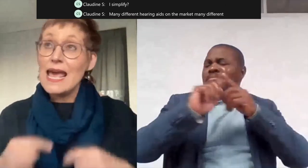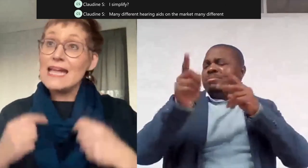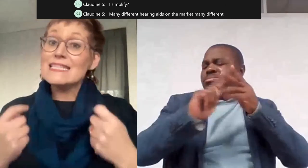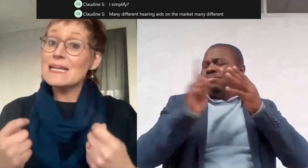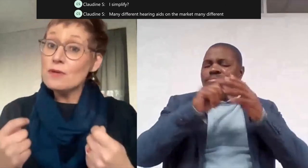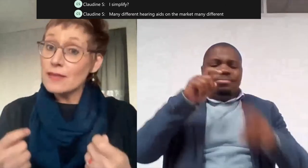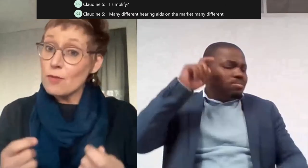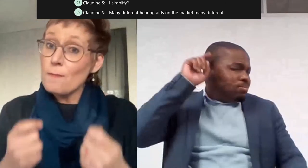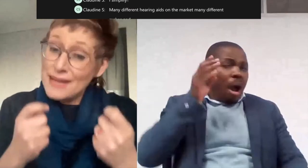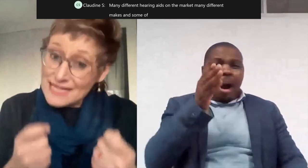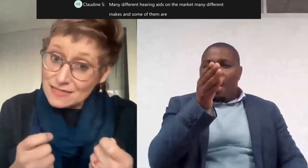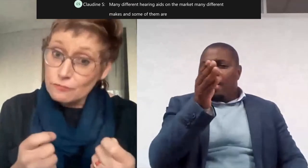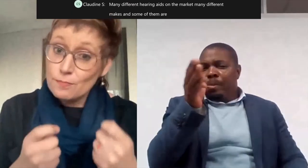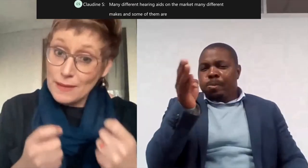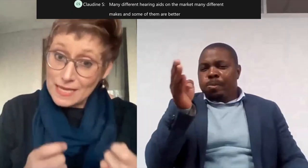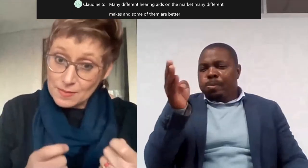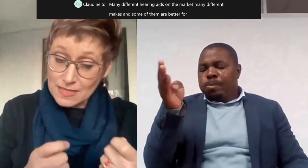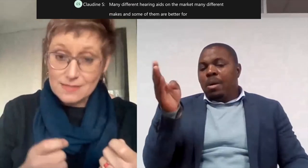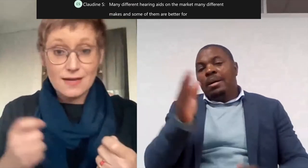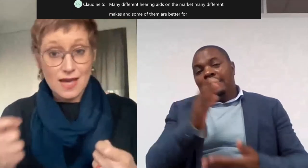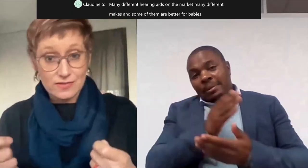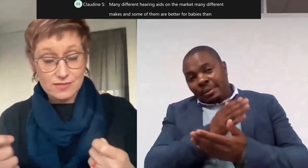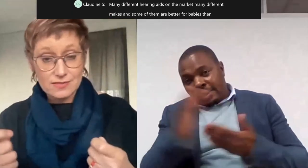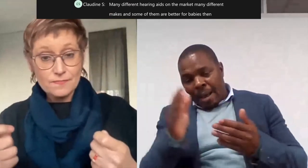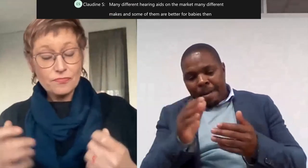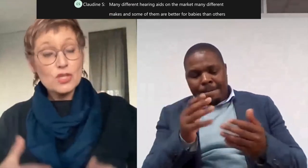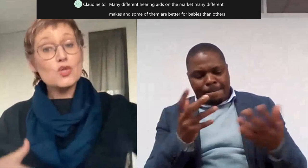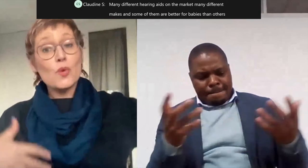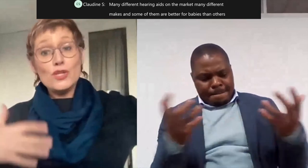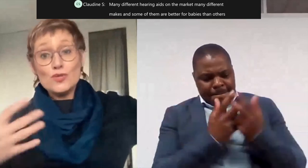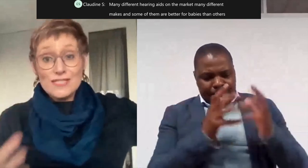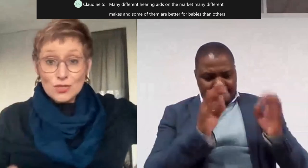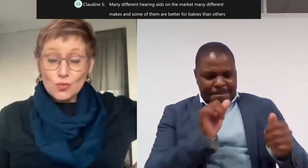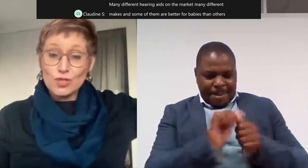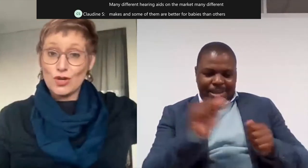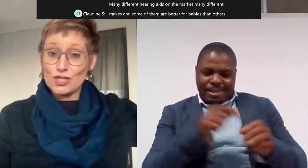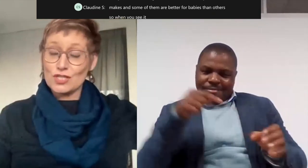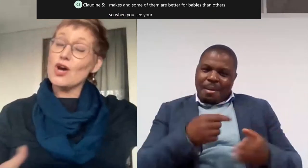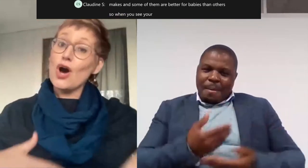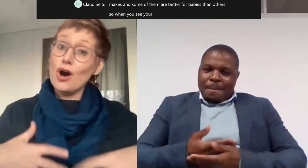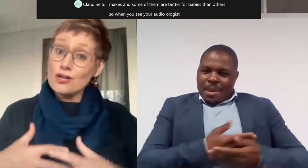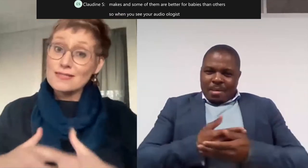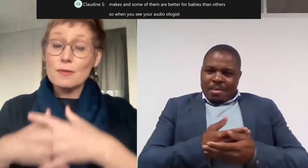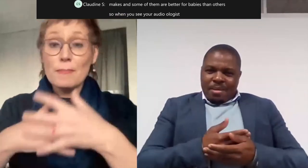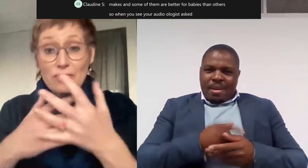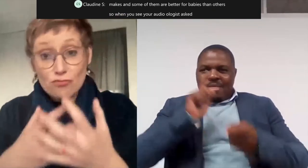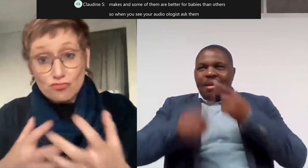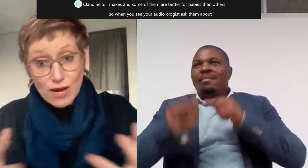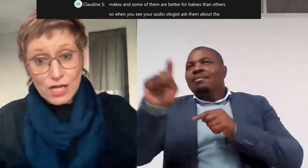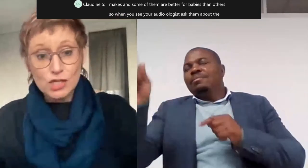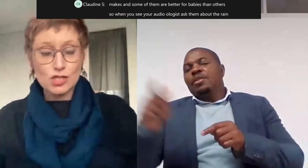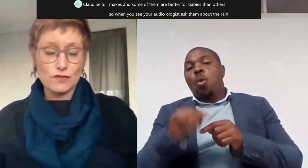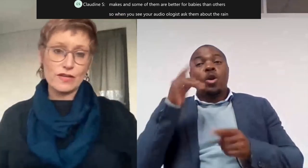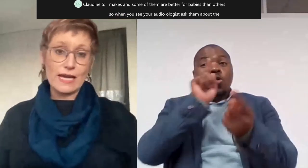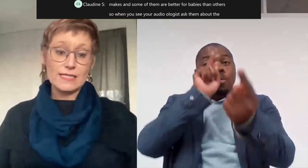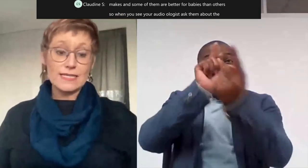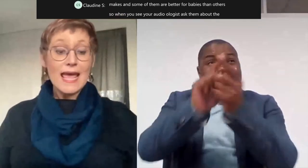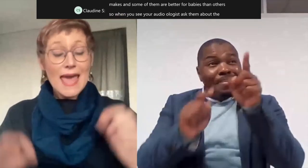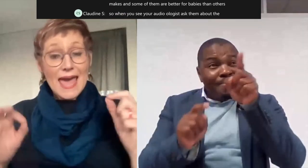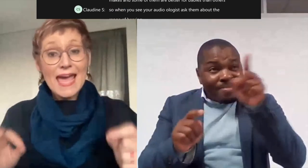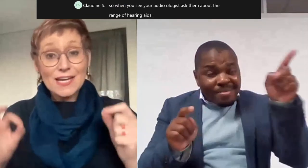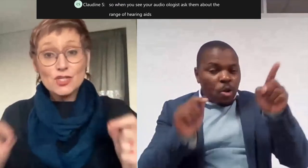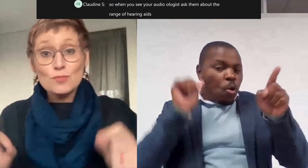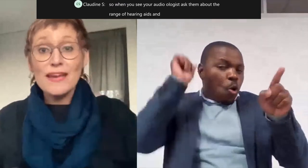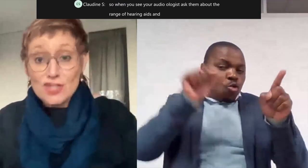makes. And some of them are better for babies than others. So when you see your audiologist, ask them about the range of hearing